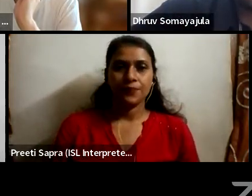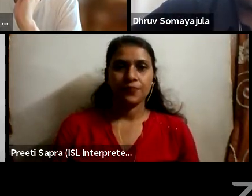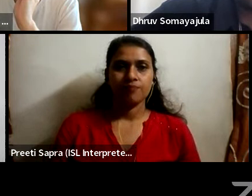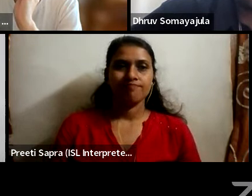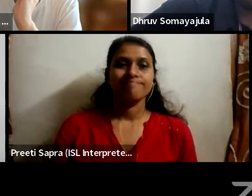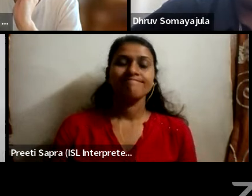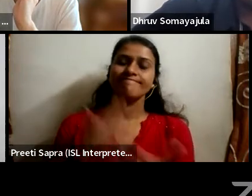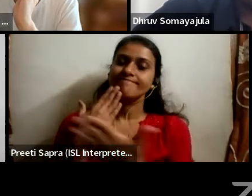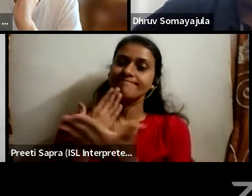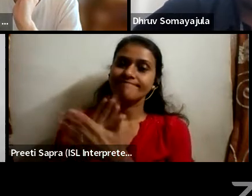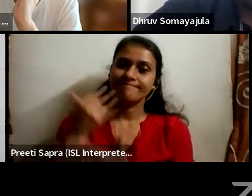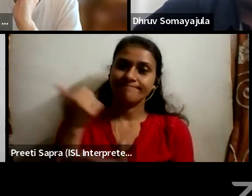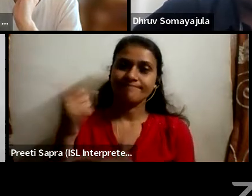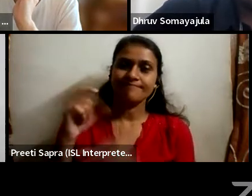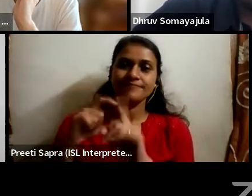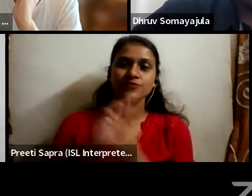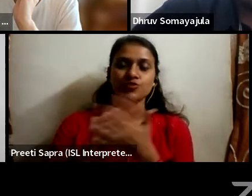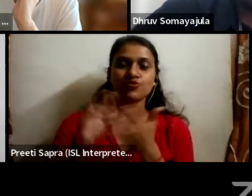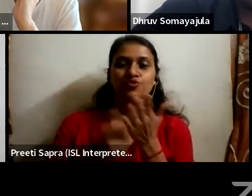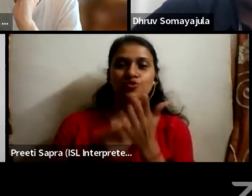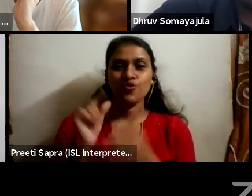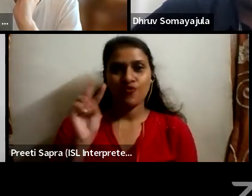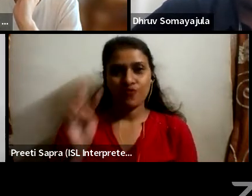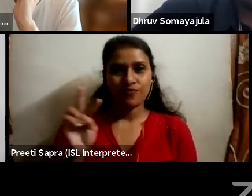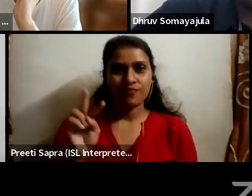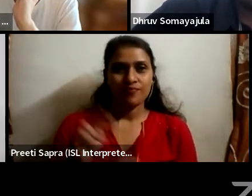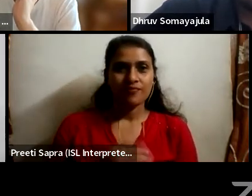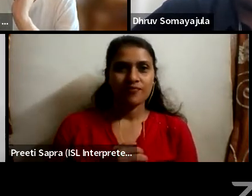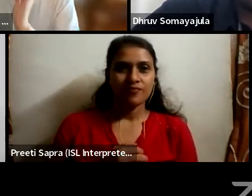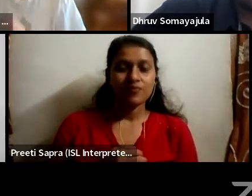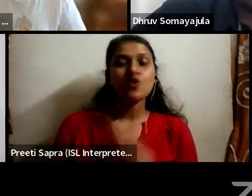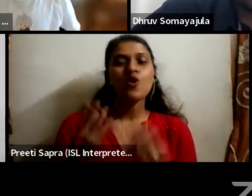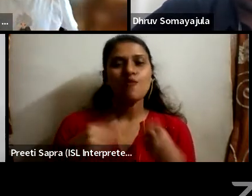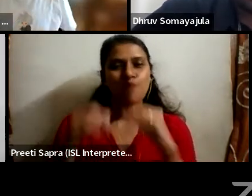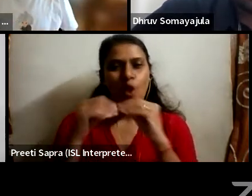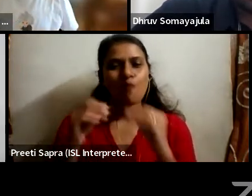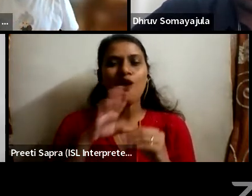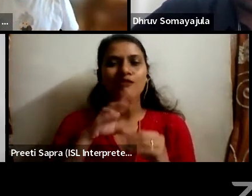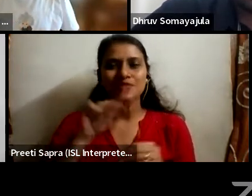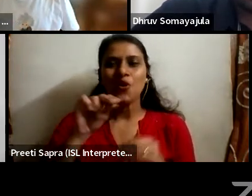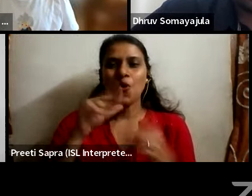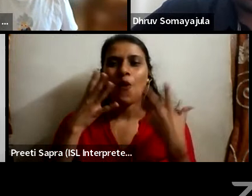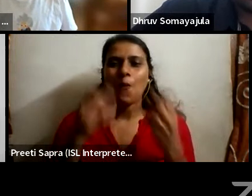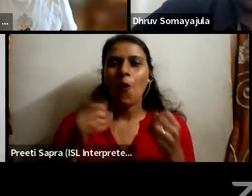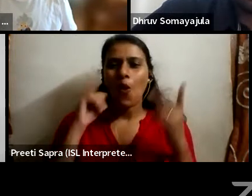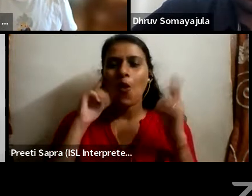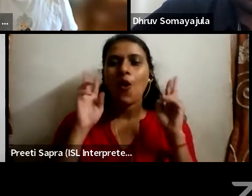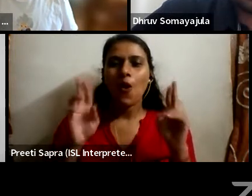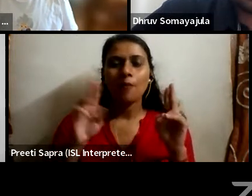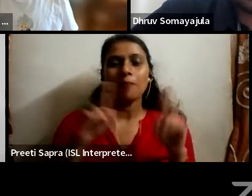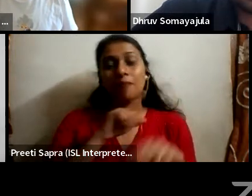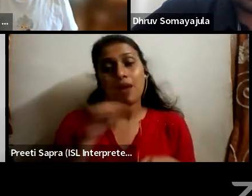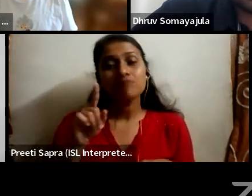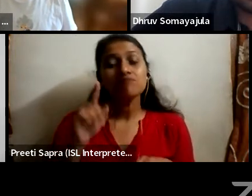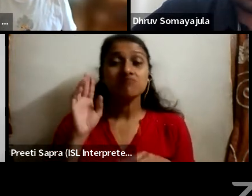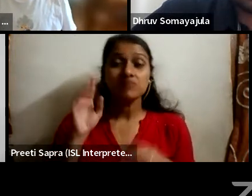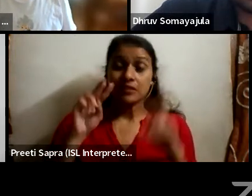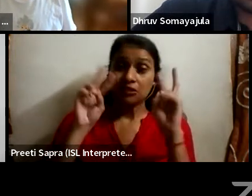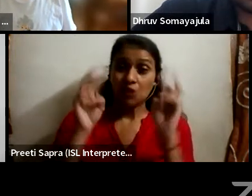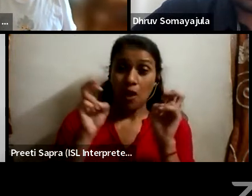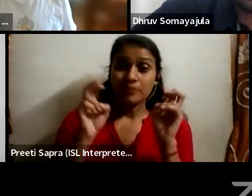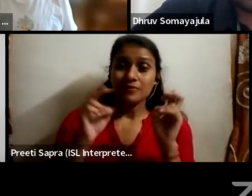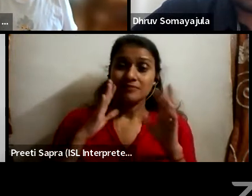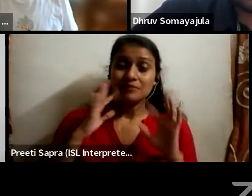Thank you, Dhruv. I know that there is probably a lot more to say because even though this is such a nascent issue,